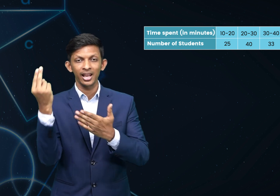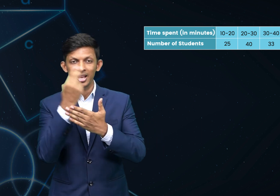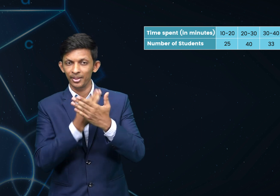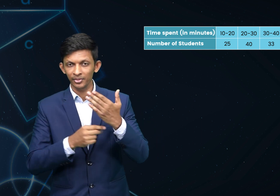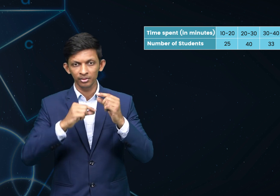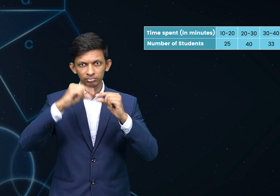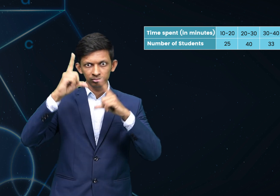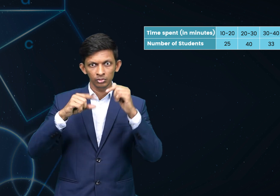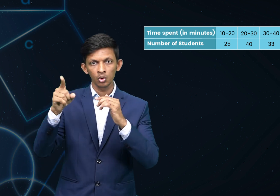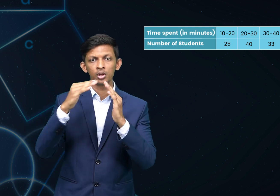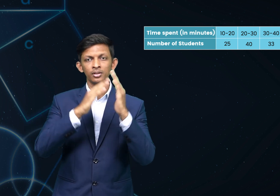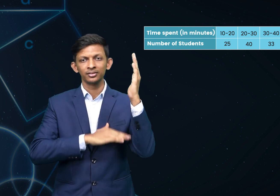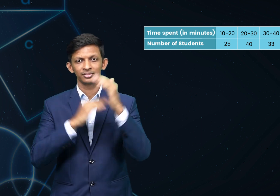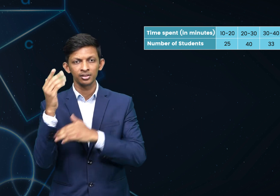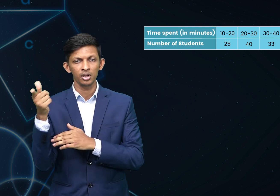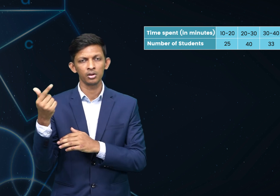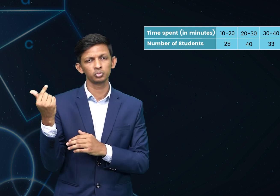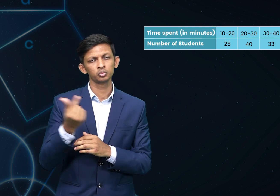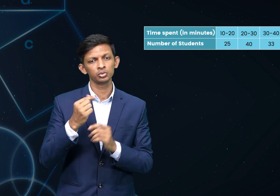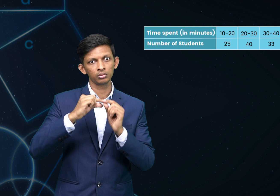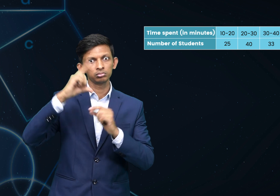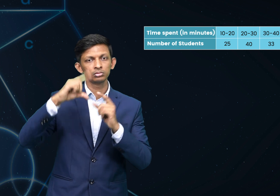Draw a frequency polygon using the histogram.